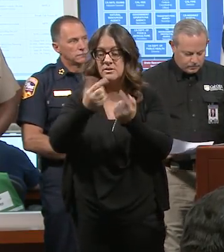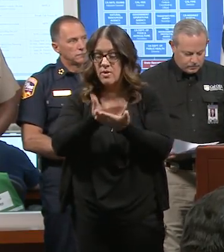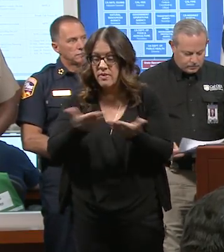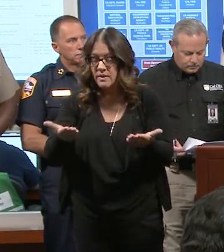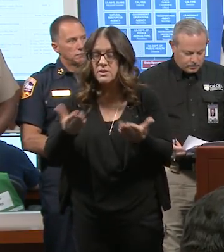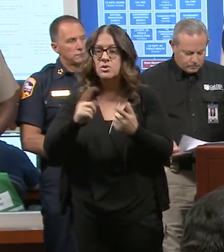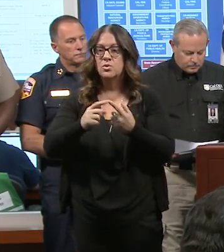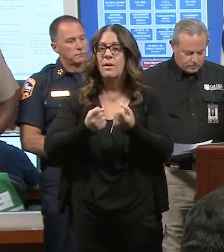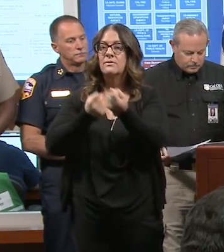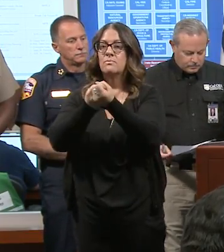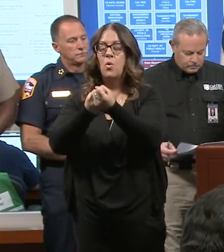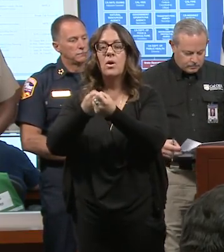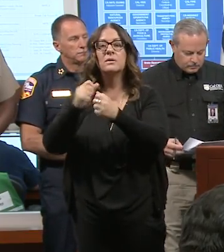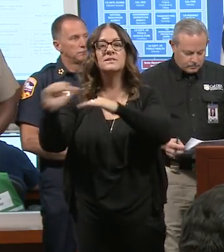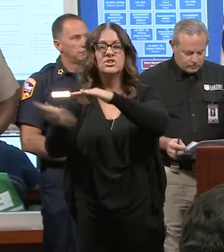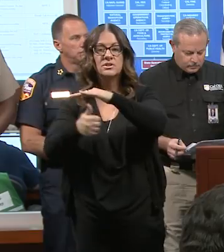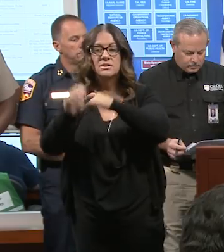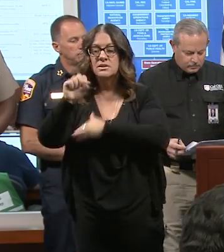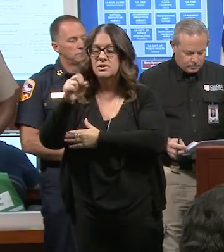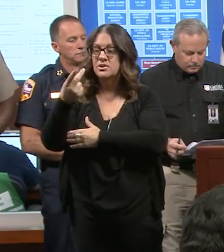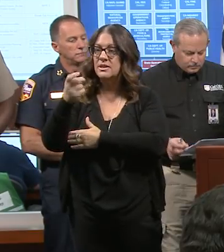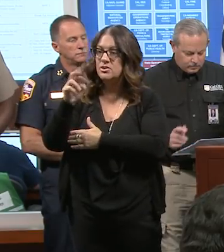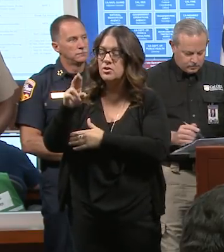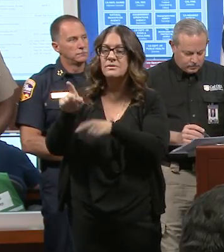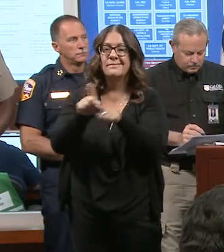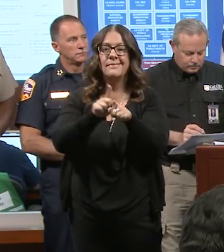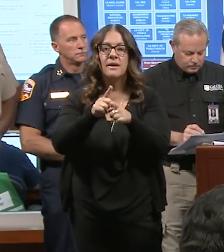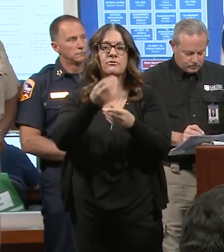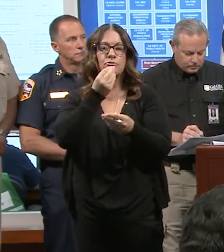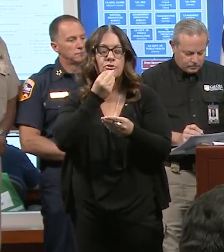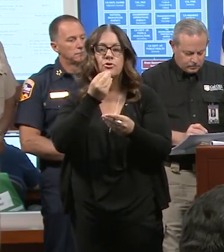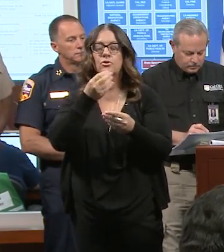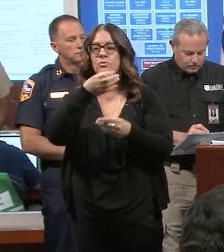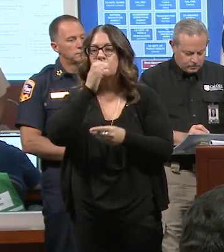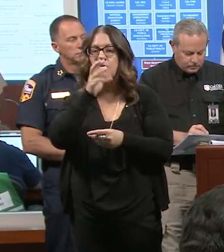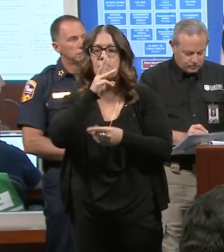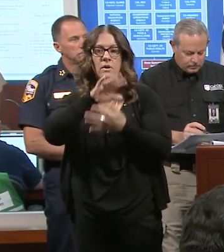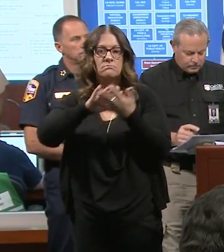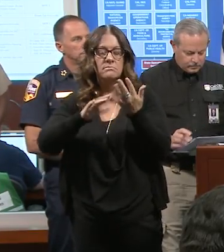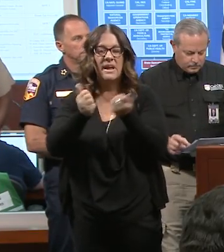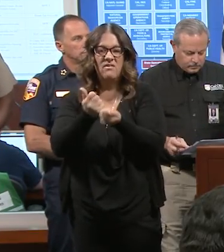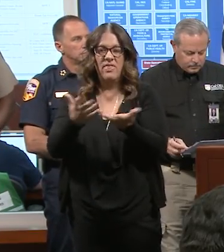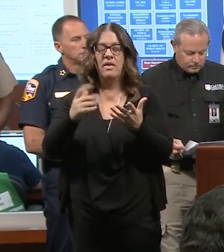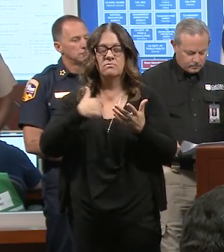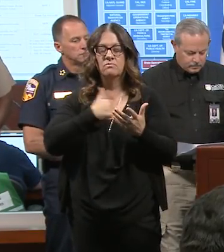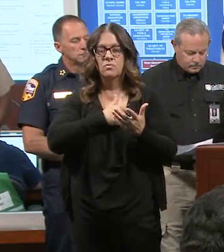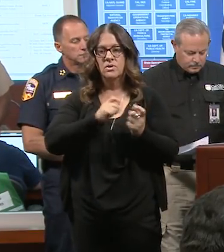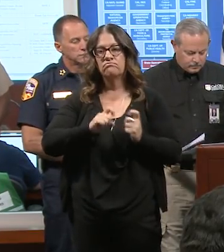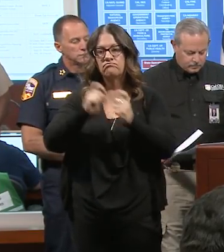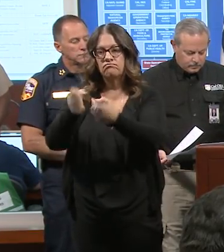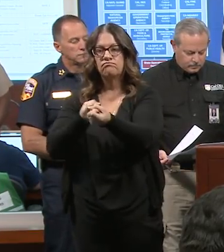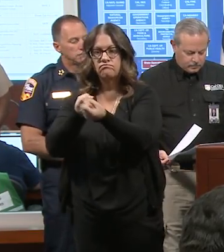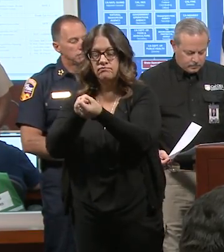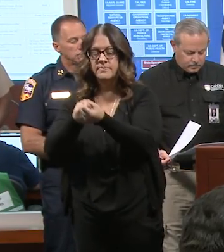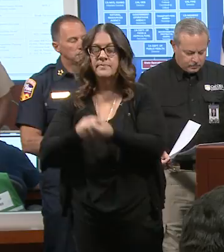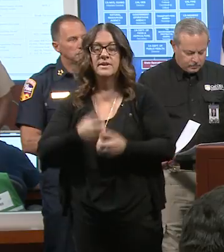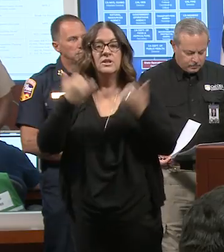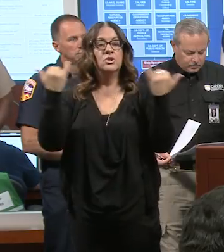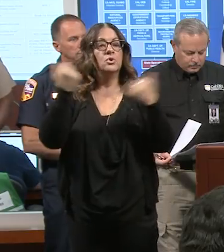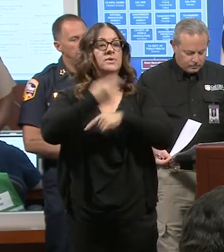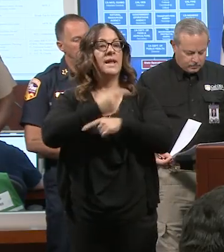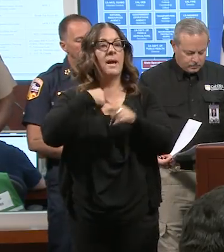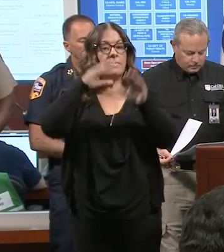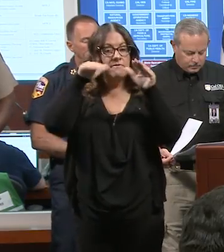help with the sheltering, such as commodities and other resources. Today, my focus is to